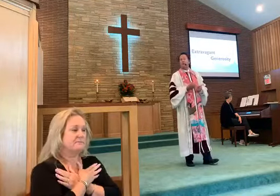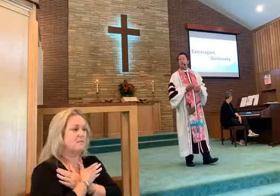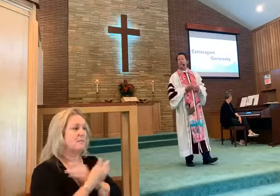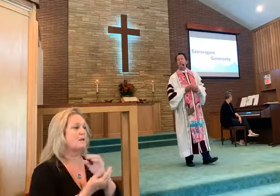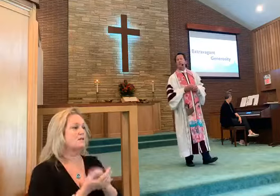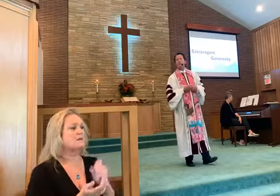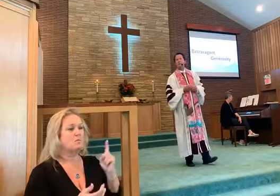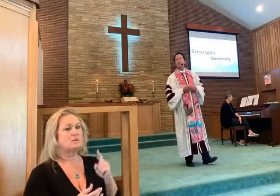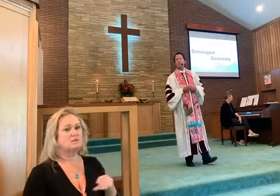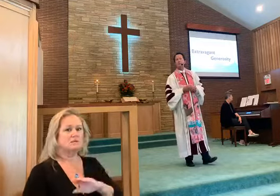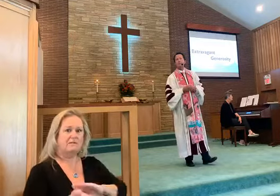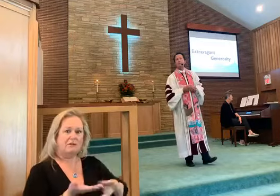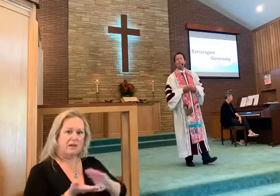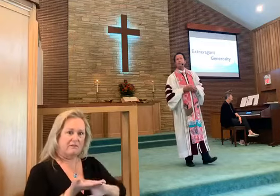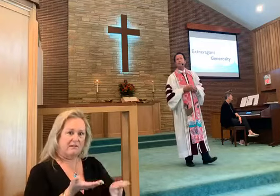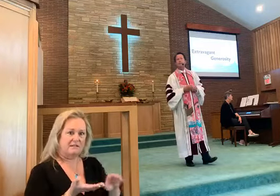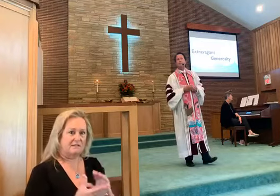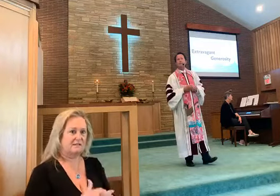someone's forgiveness.